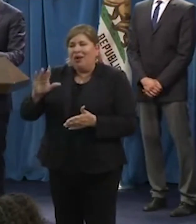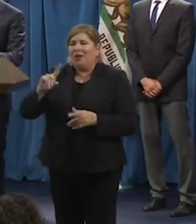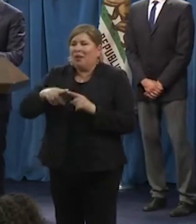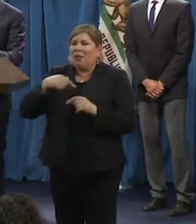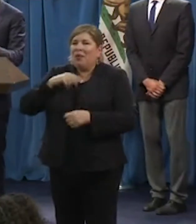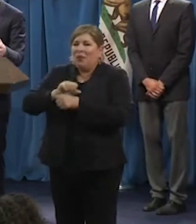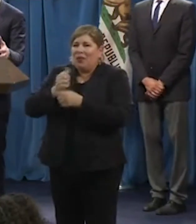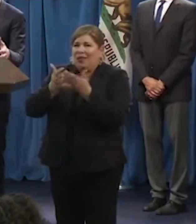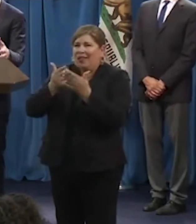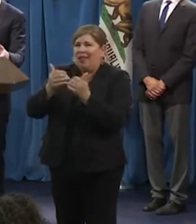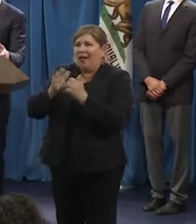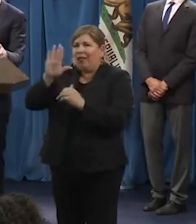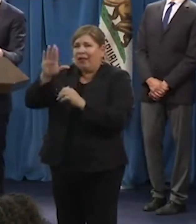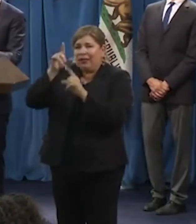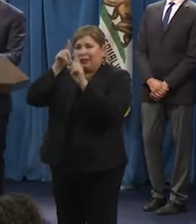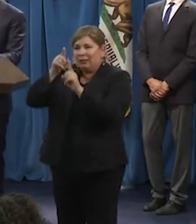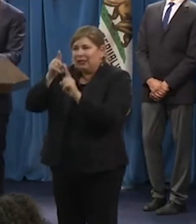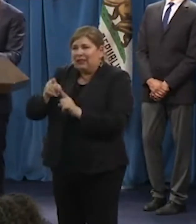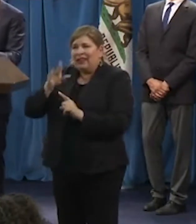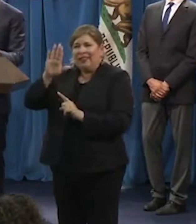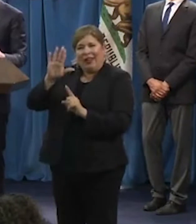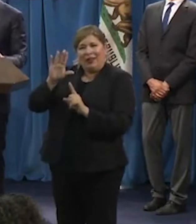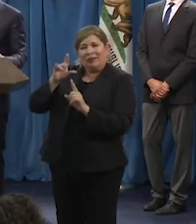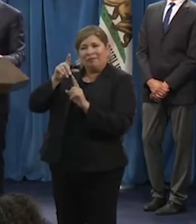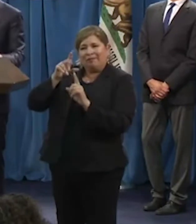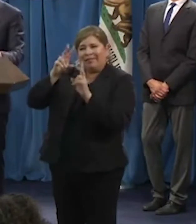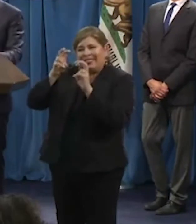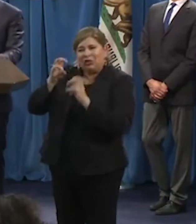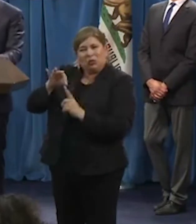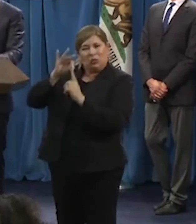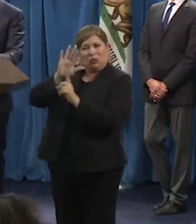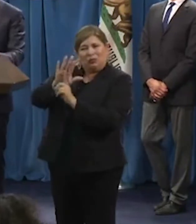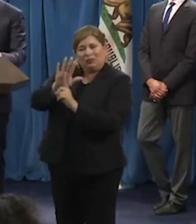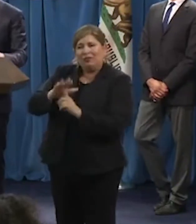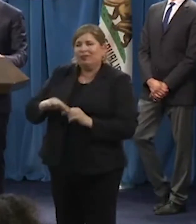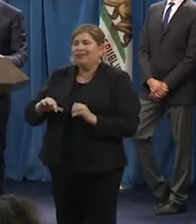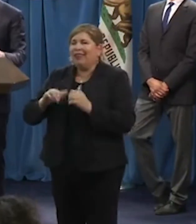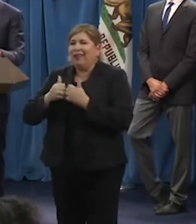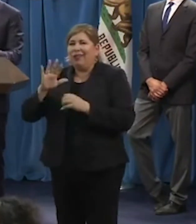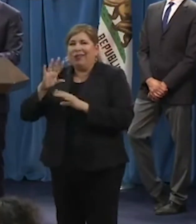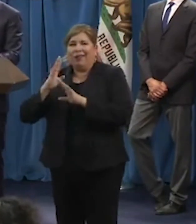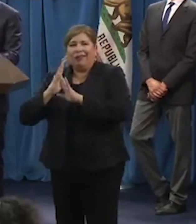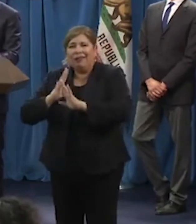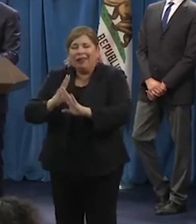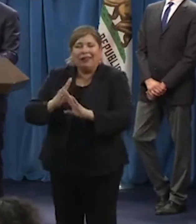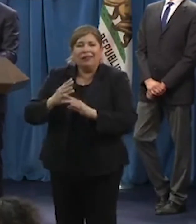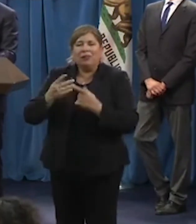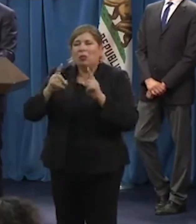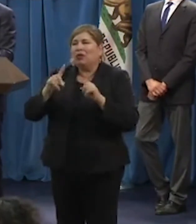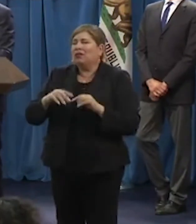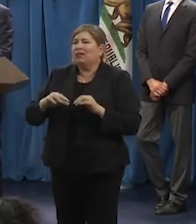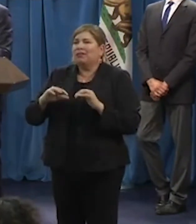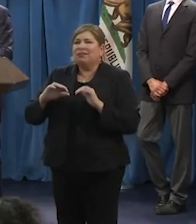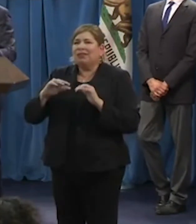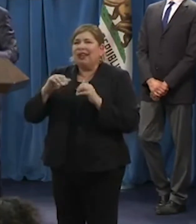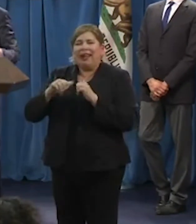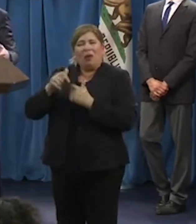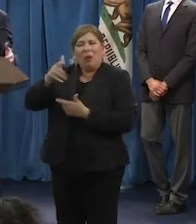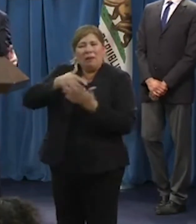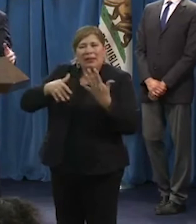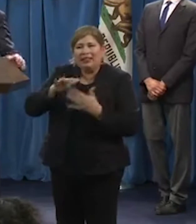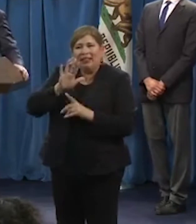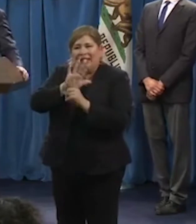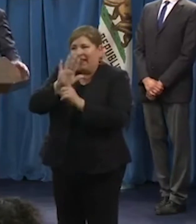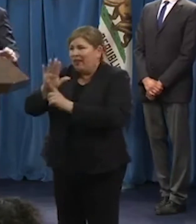of some of these larger parks, amusement parks, how the queuing and lines work, what kind of mixing occurs, how